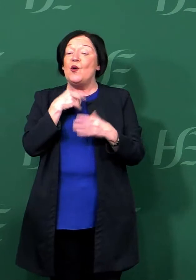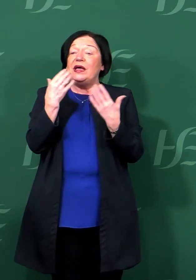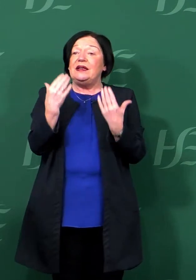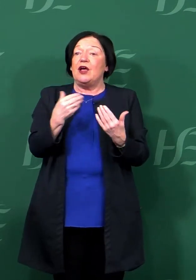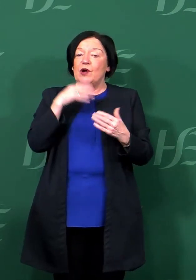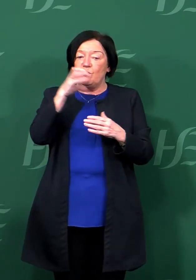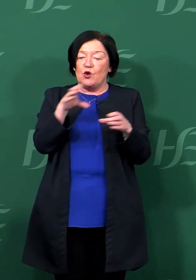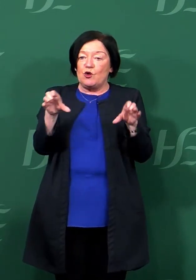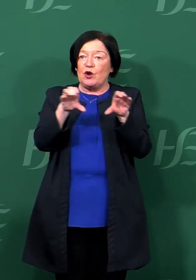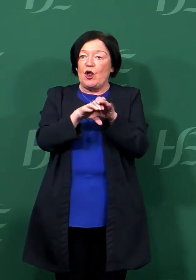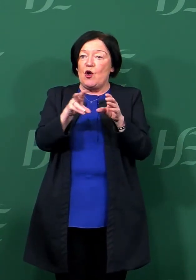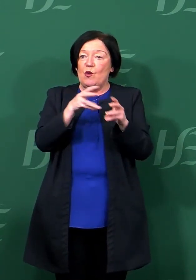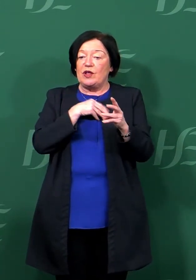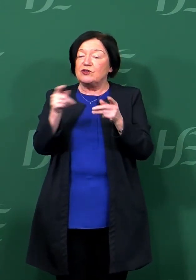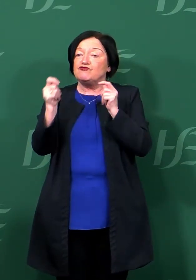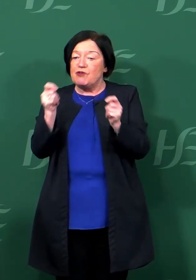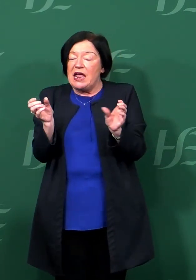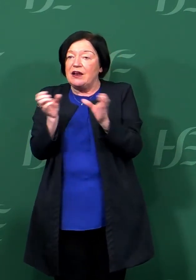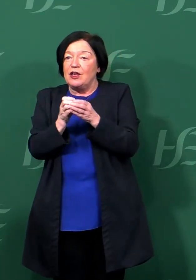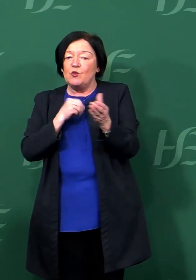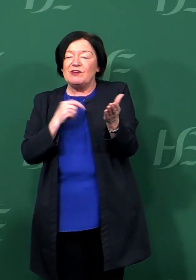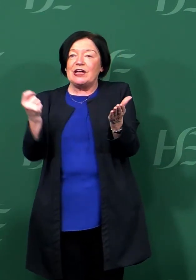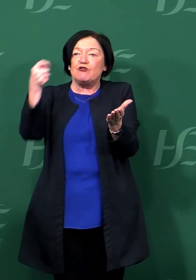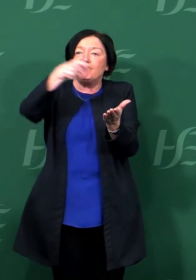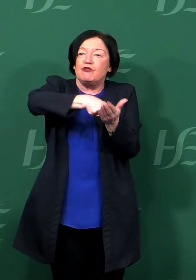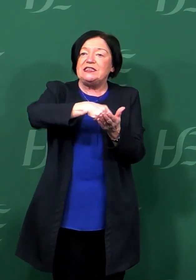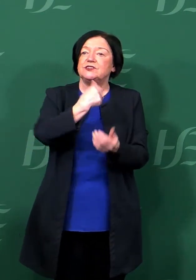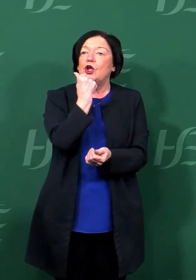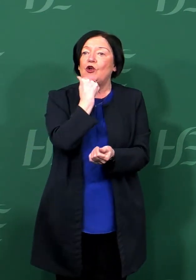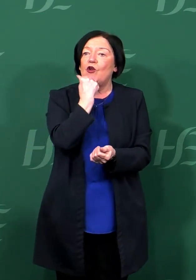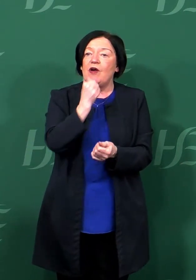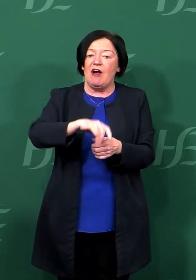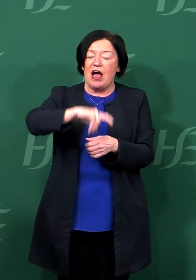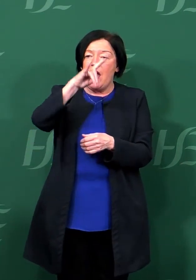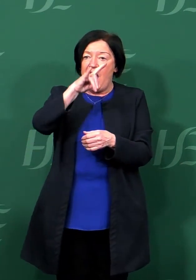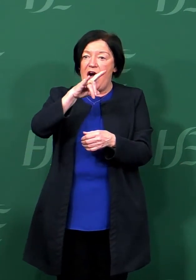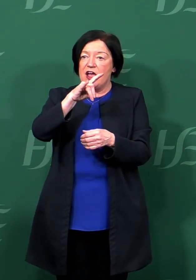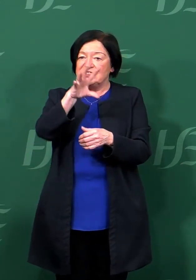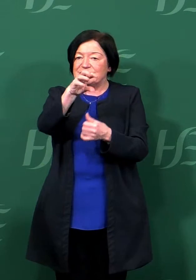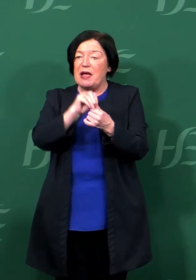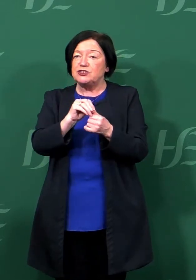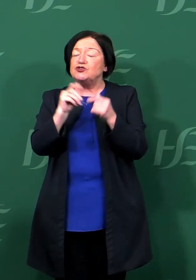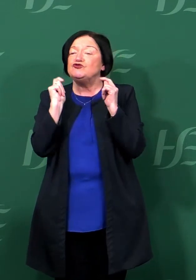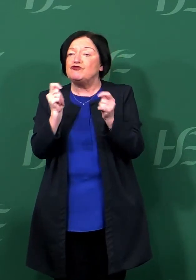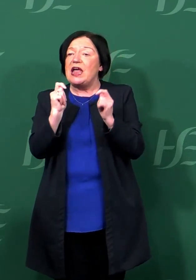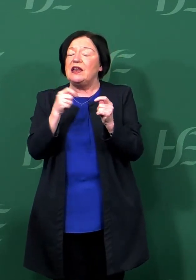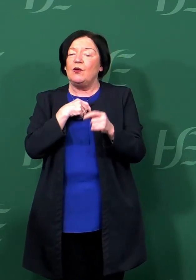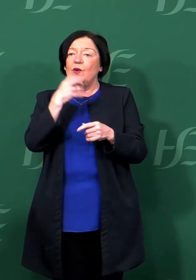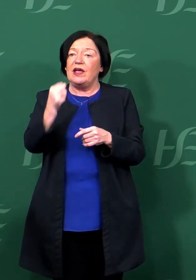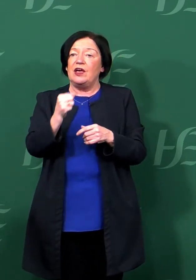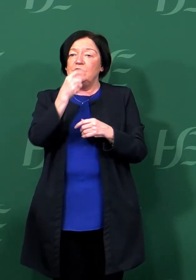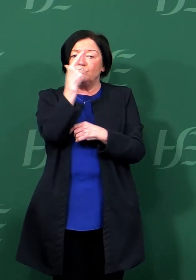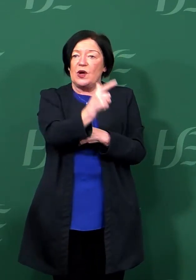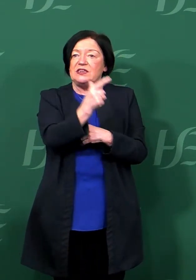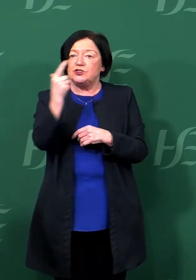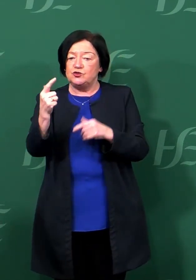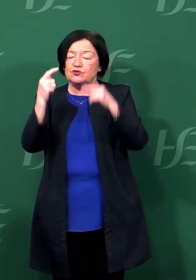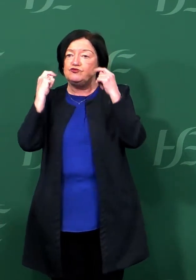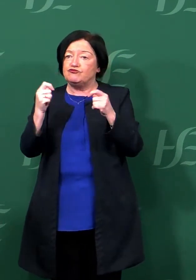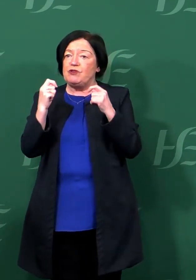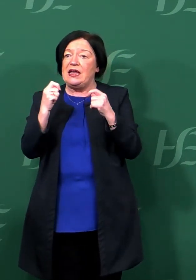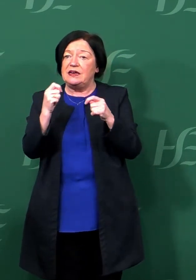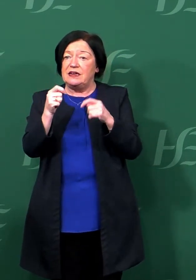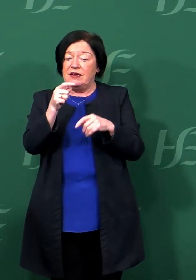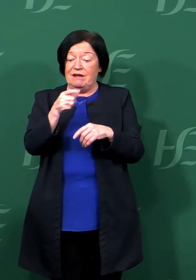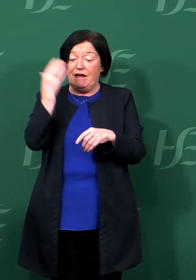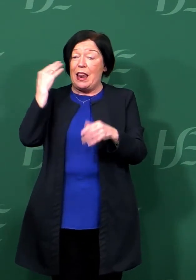worked very closely with our training bodies. We have increased the number of higher specialist trainees. So we had 22 trainees. So